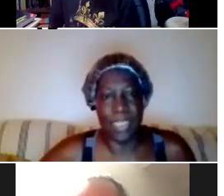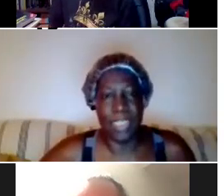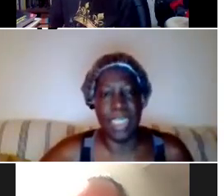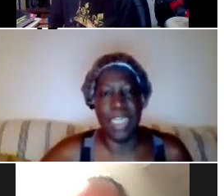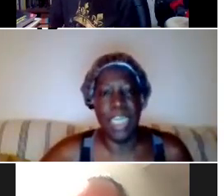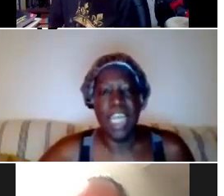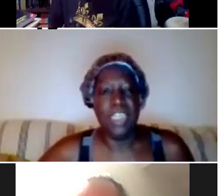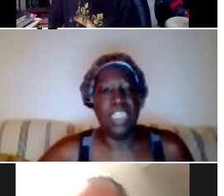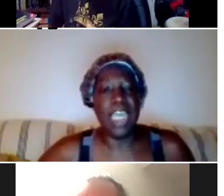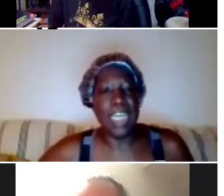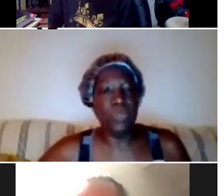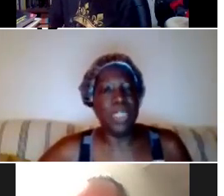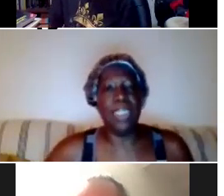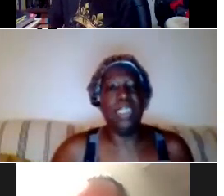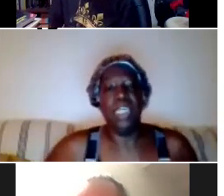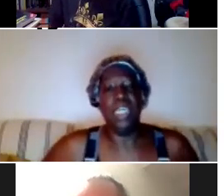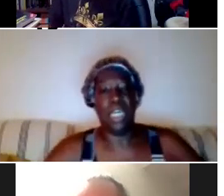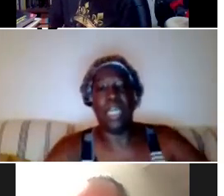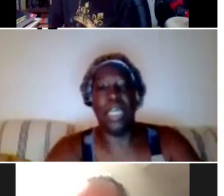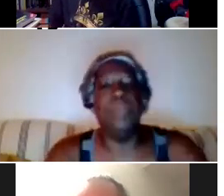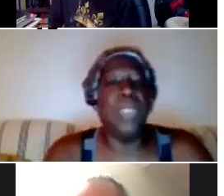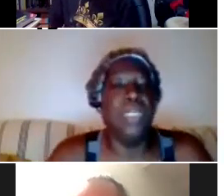Okay. And then the last one,